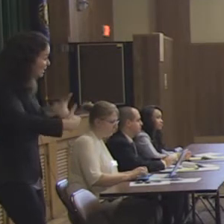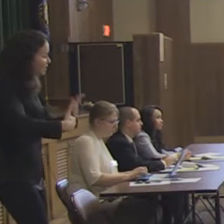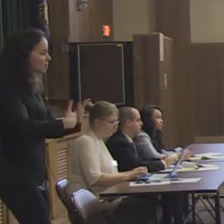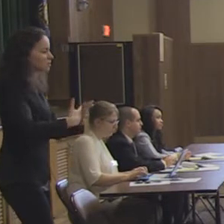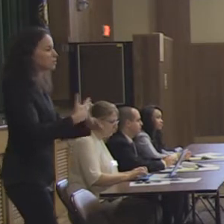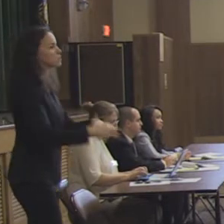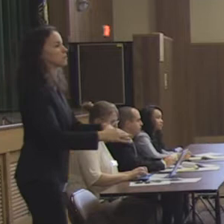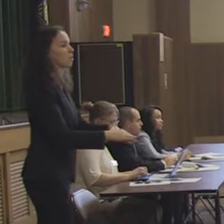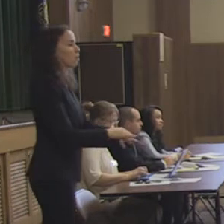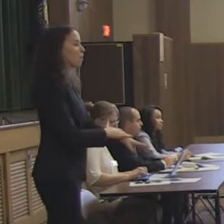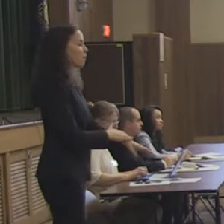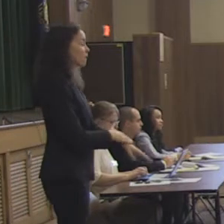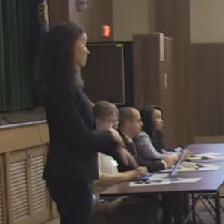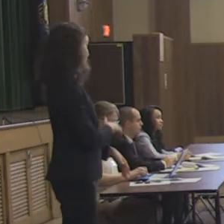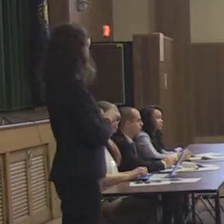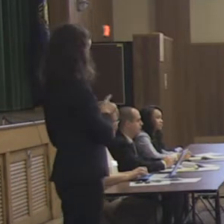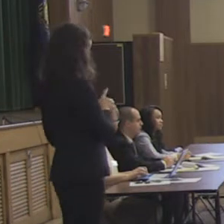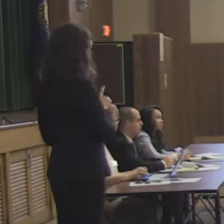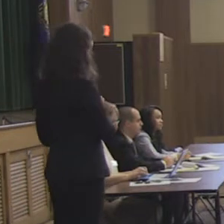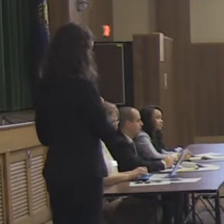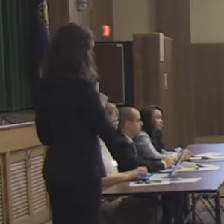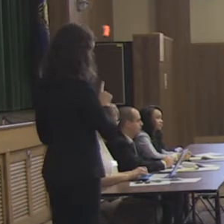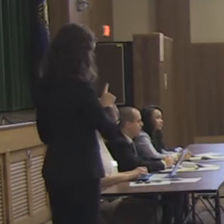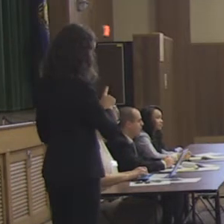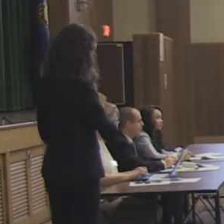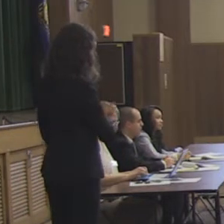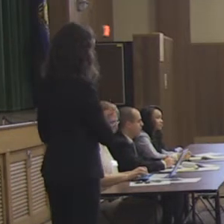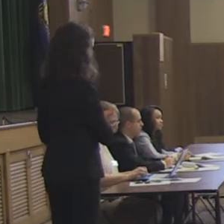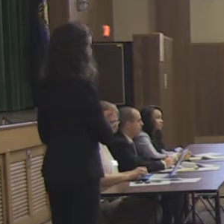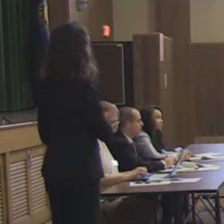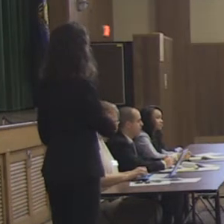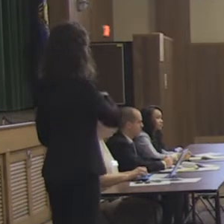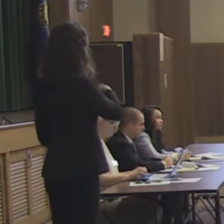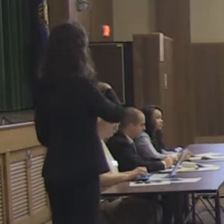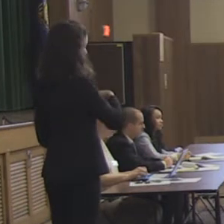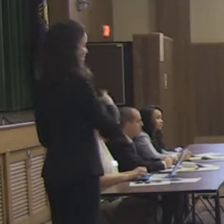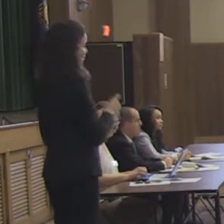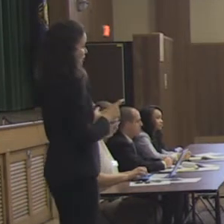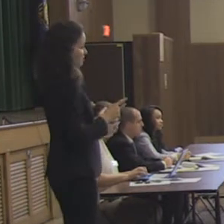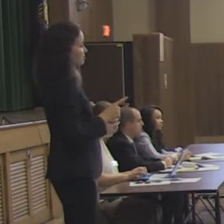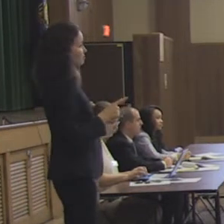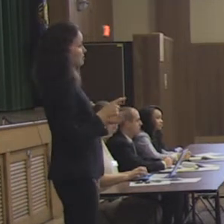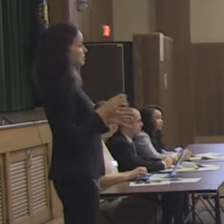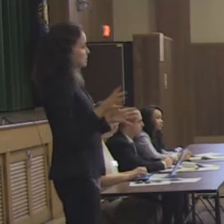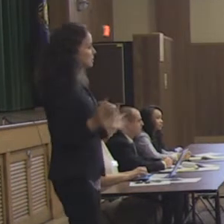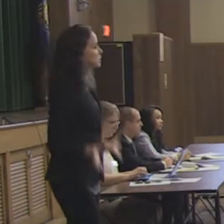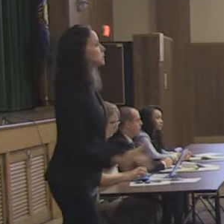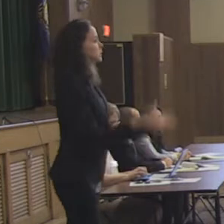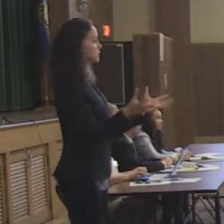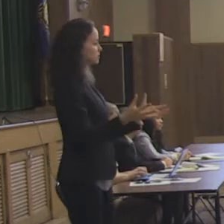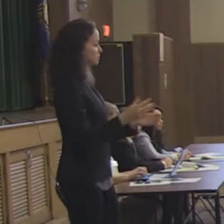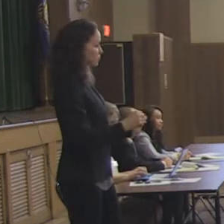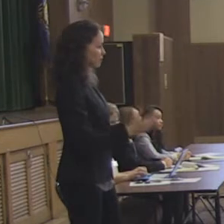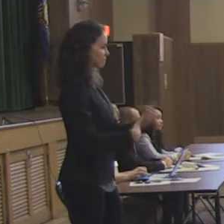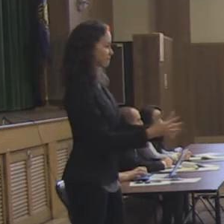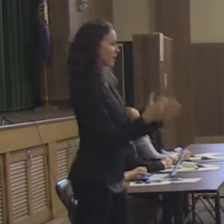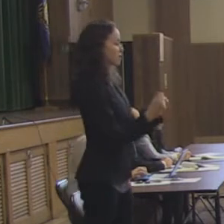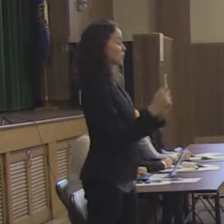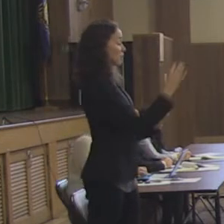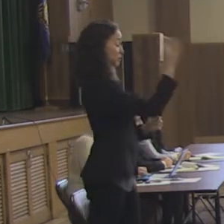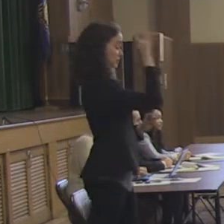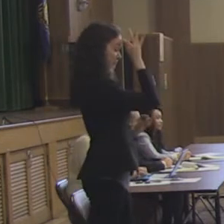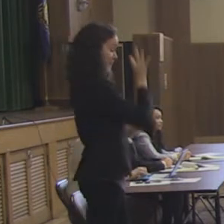somehow, legislation, I think, could do something about this. So I plant that seed in